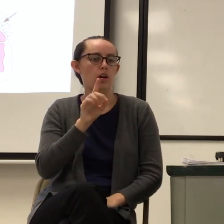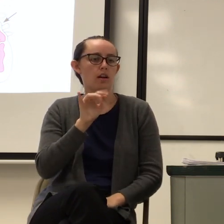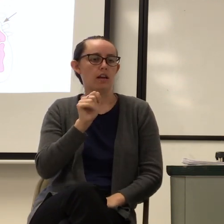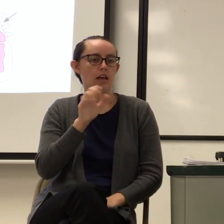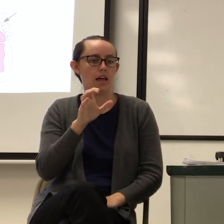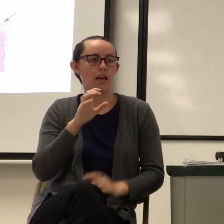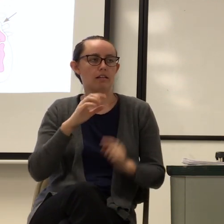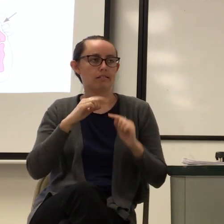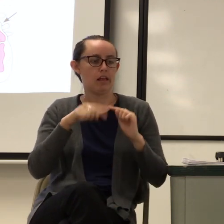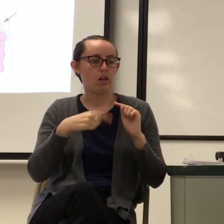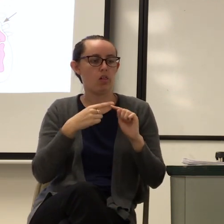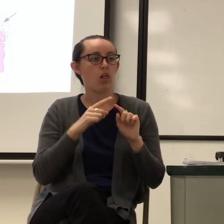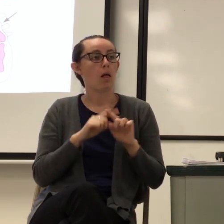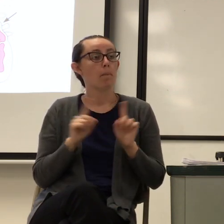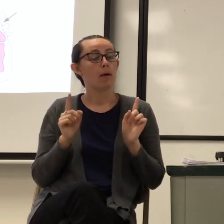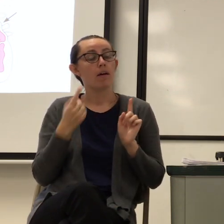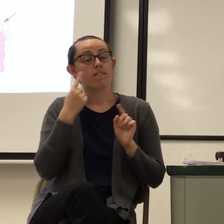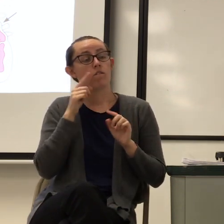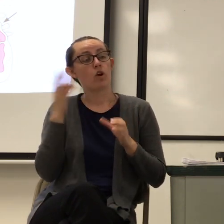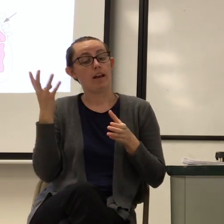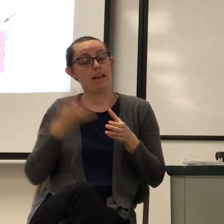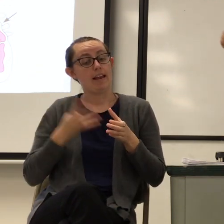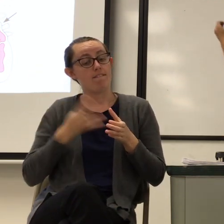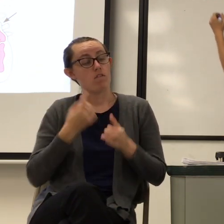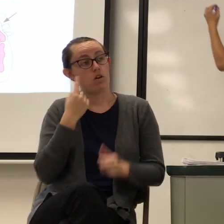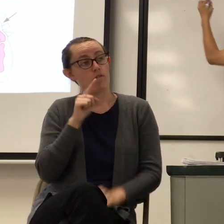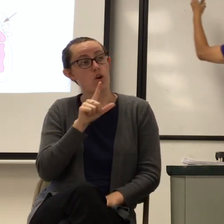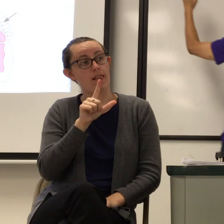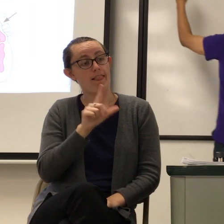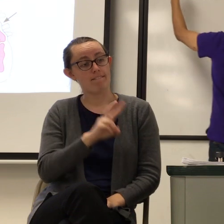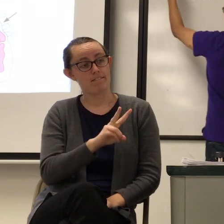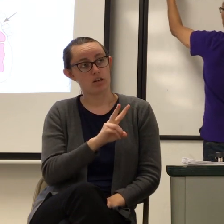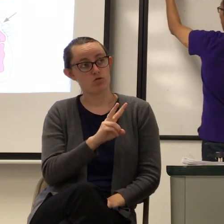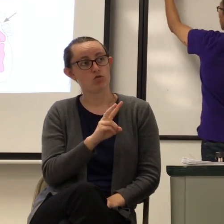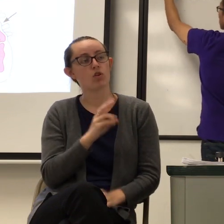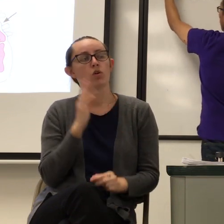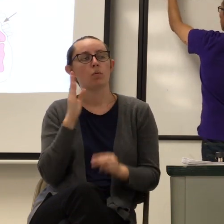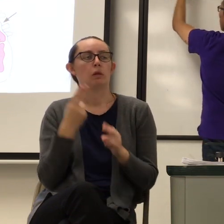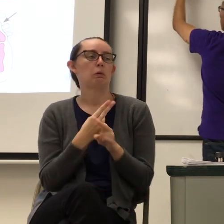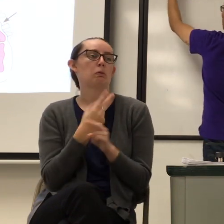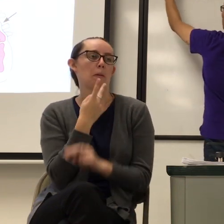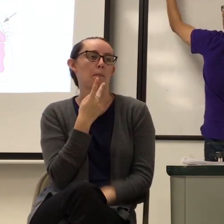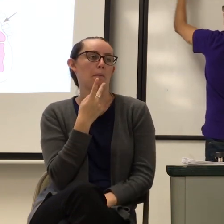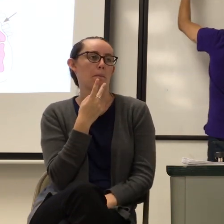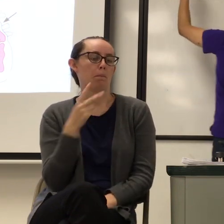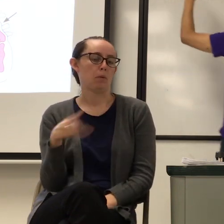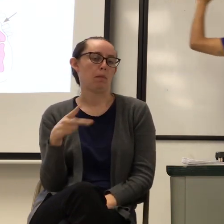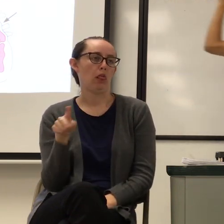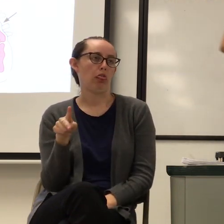inflow for the left ventricle, I use purple. For those of you that use colors, I go